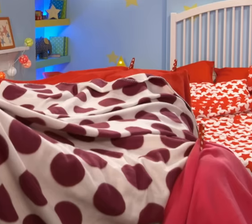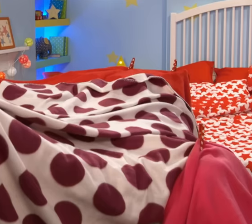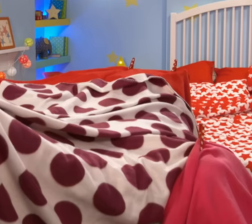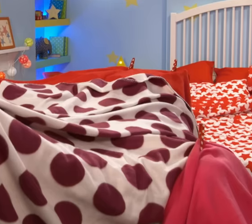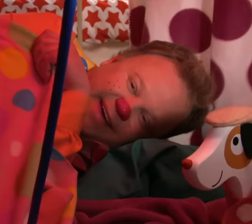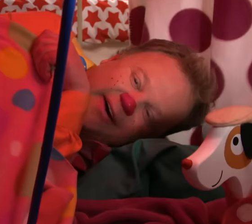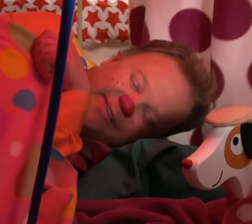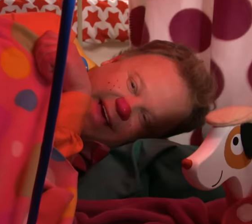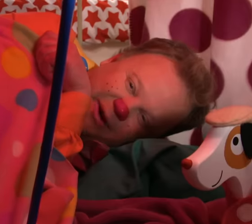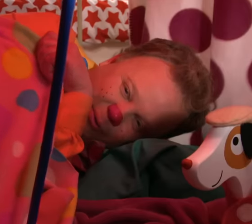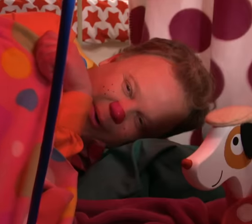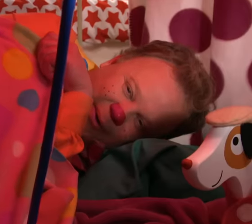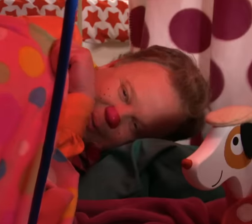Nice and cozy and warm.